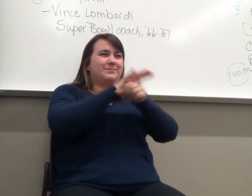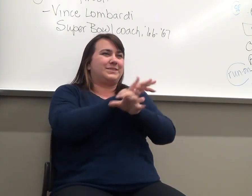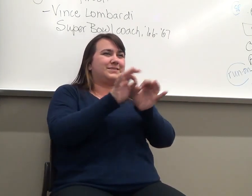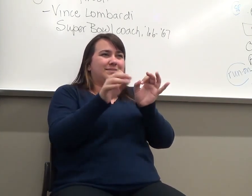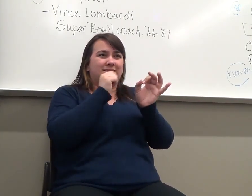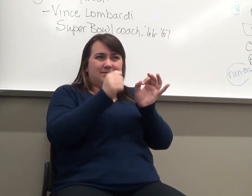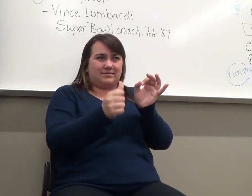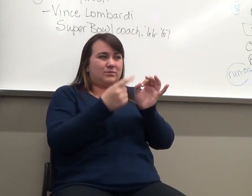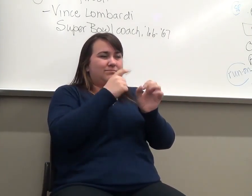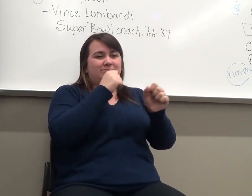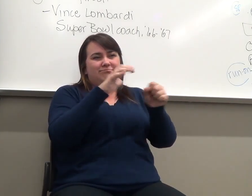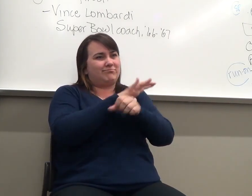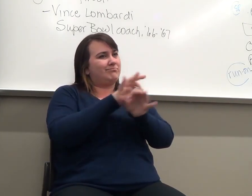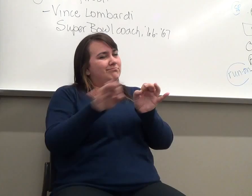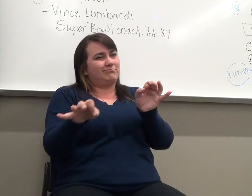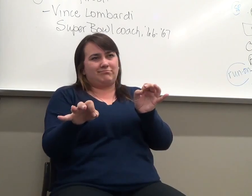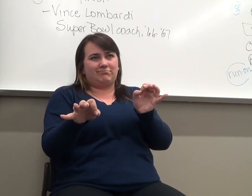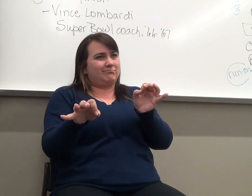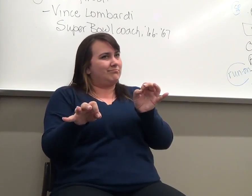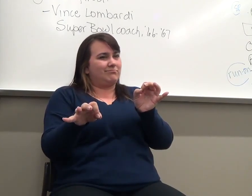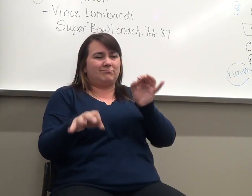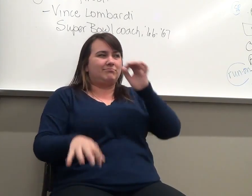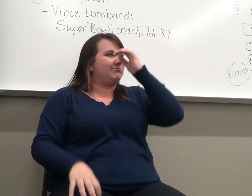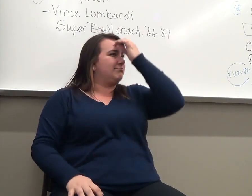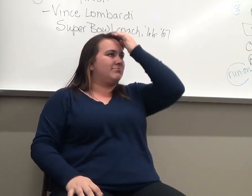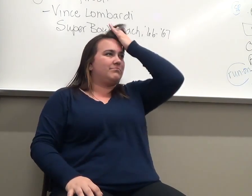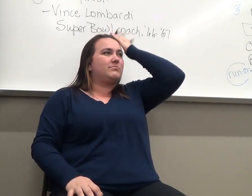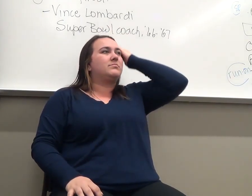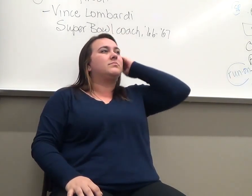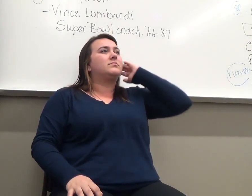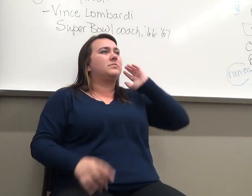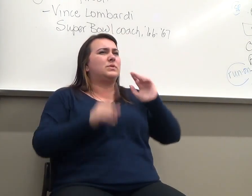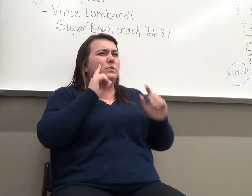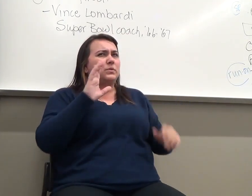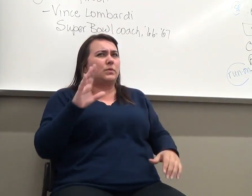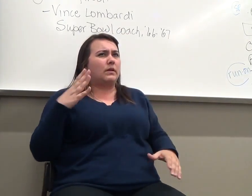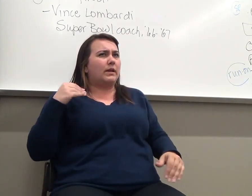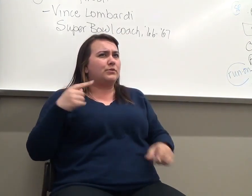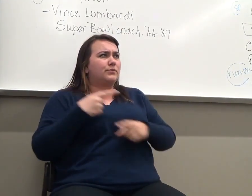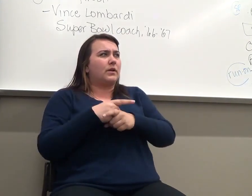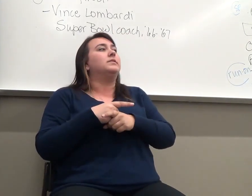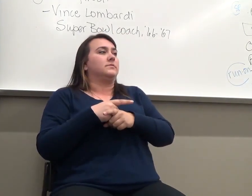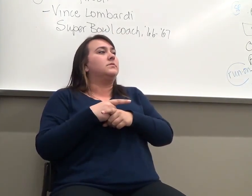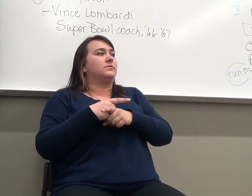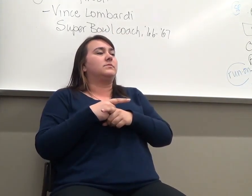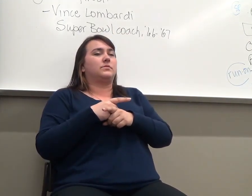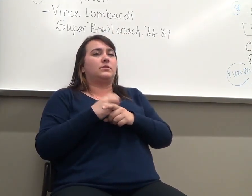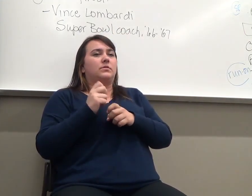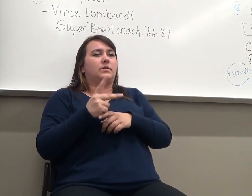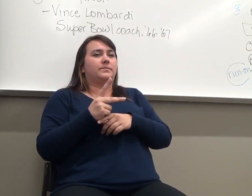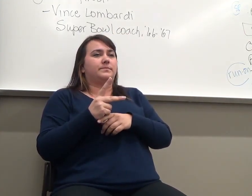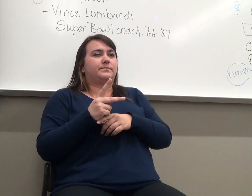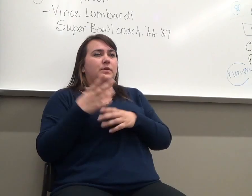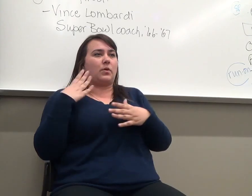our student learning outcomes. Remember these? Remember I said we were going to look at these a couple of times throughout the